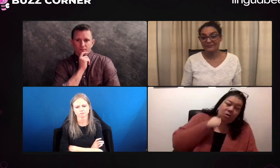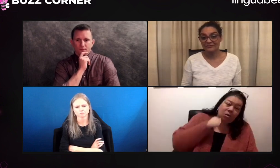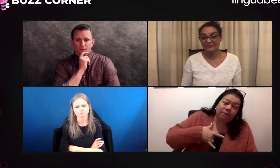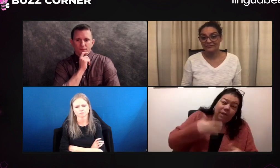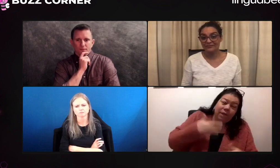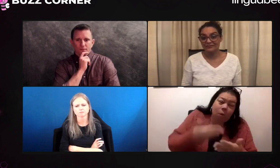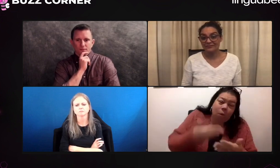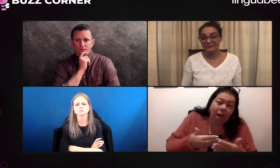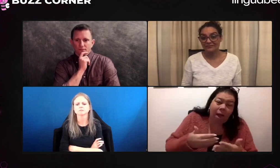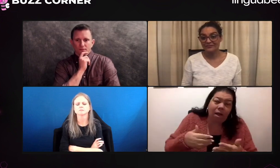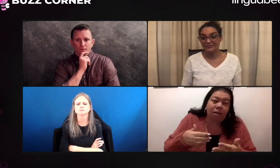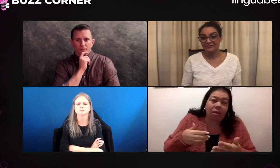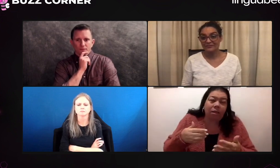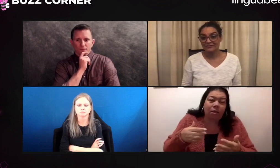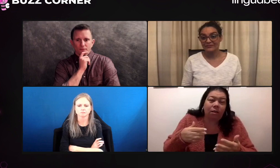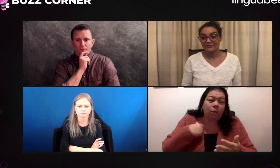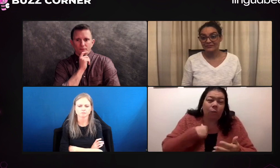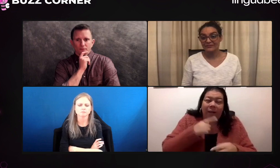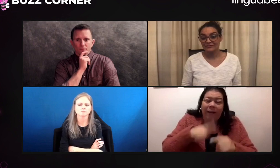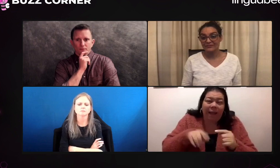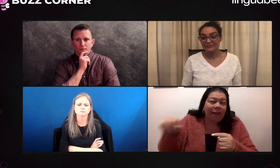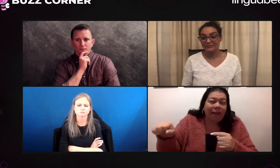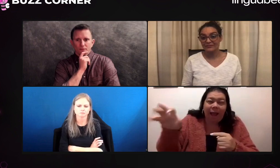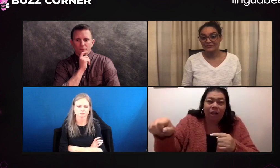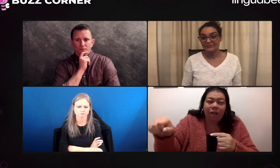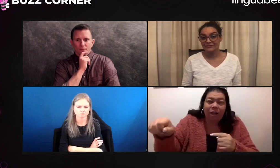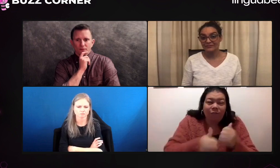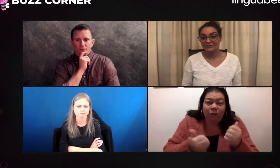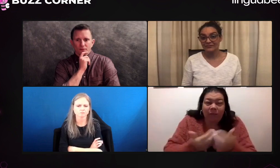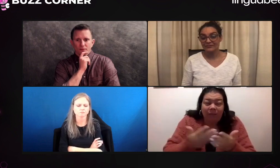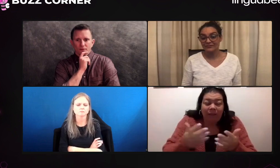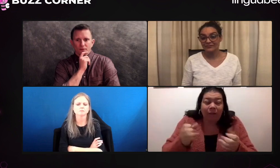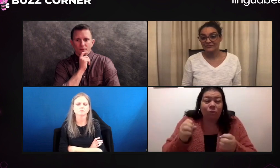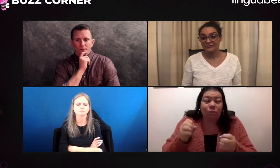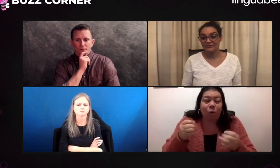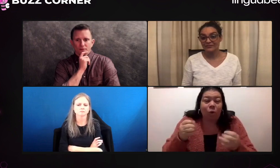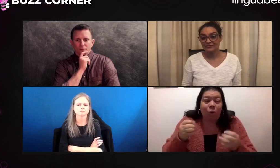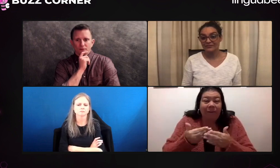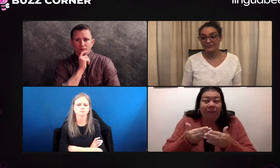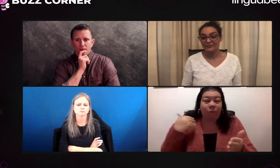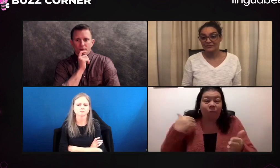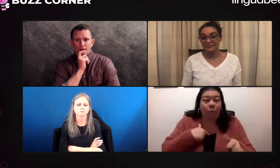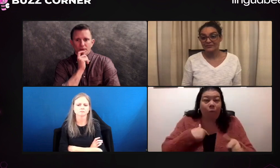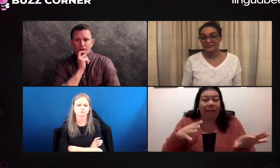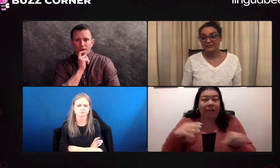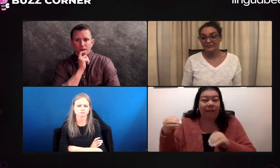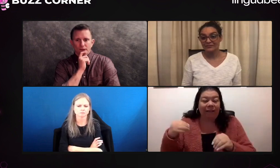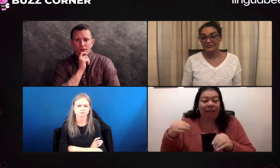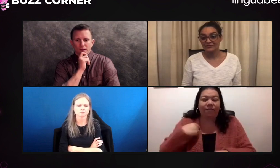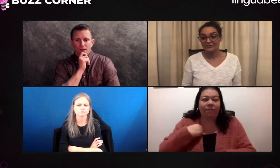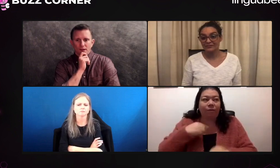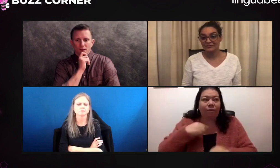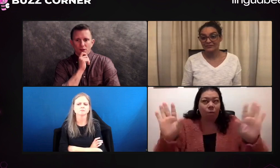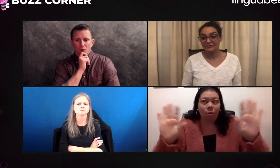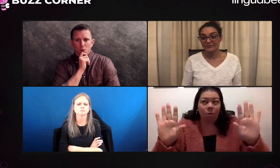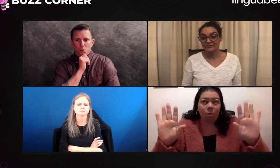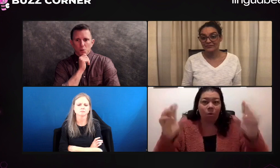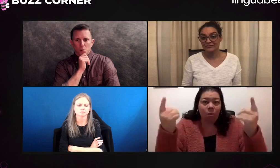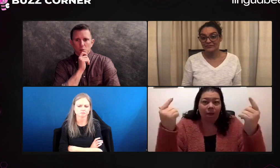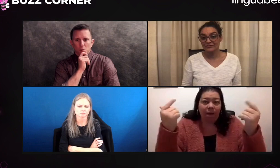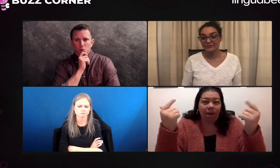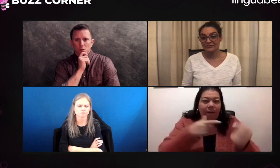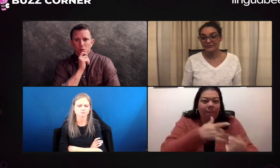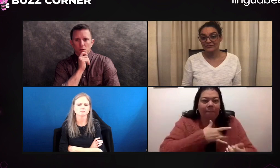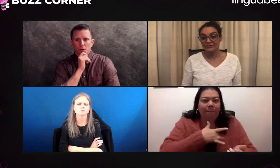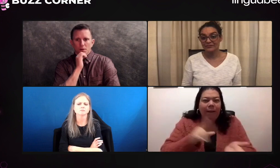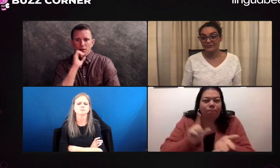we weren't paying attention because we didn't feel well and didn't have the energy to catch all of that, to